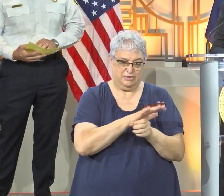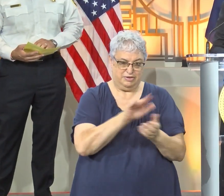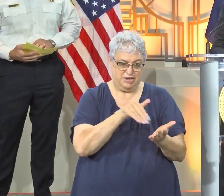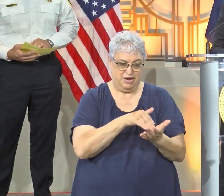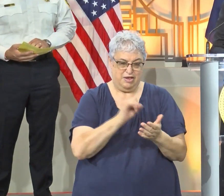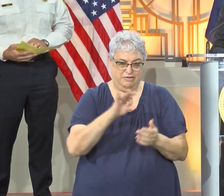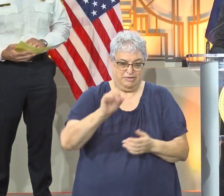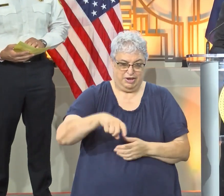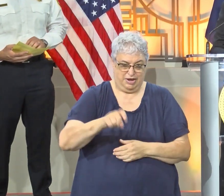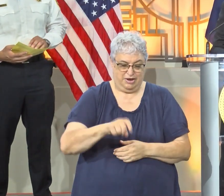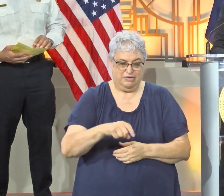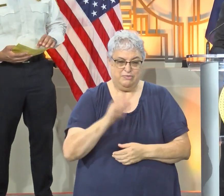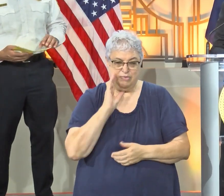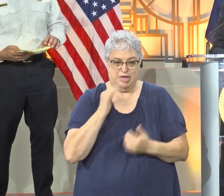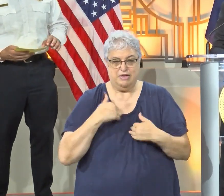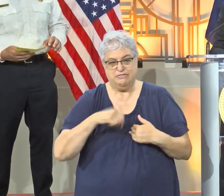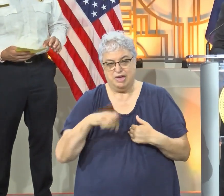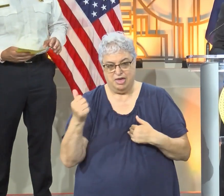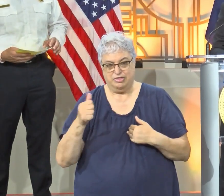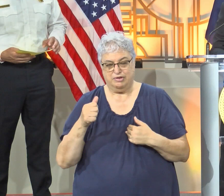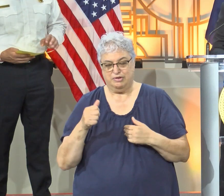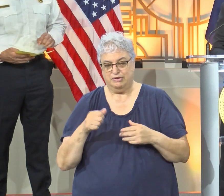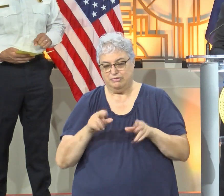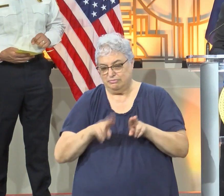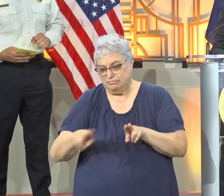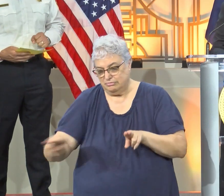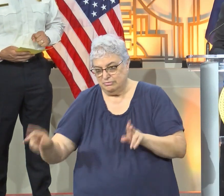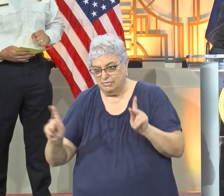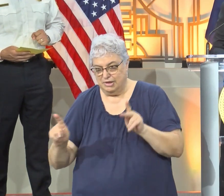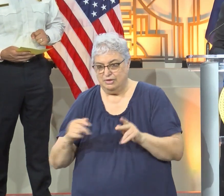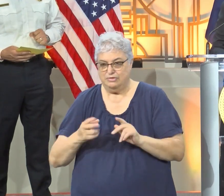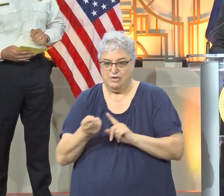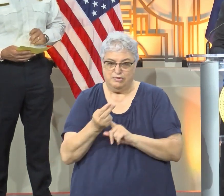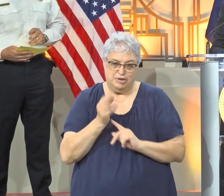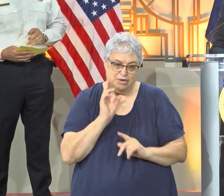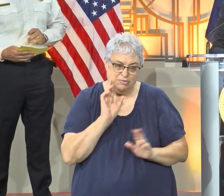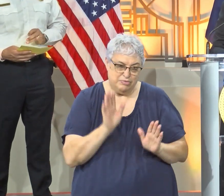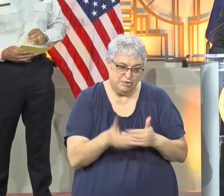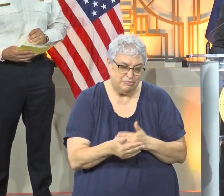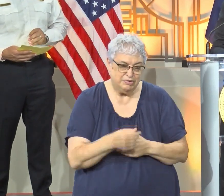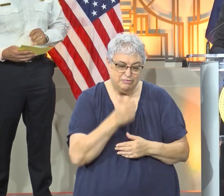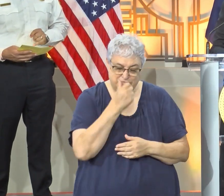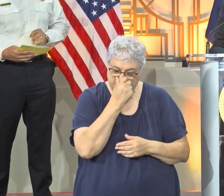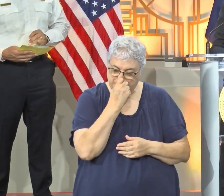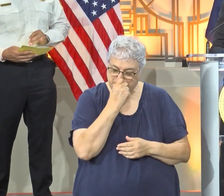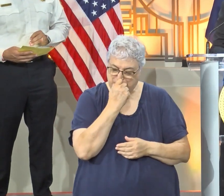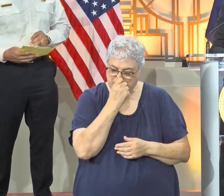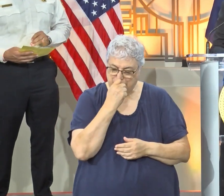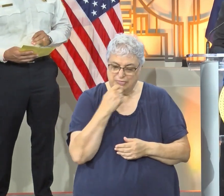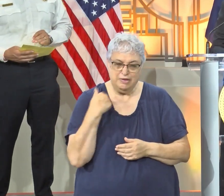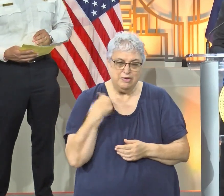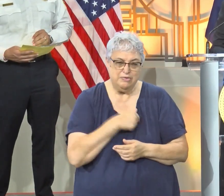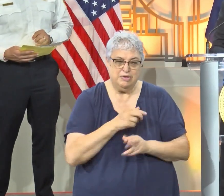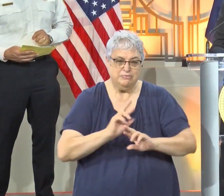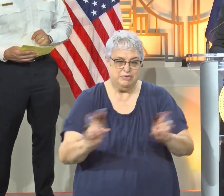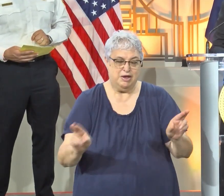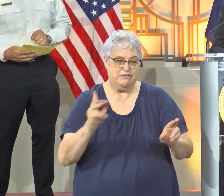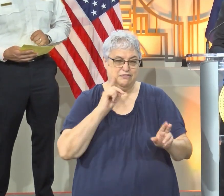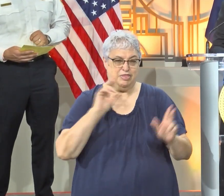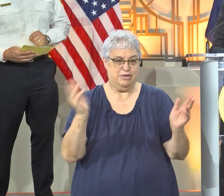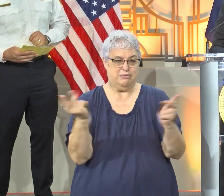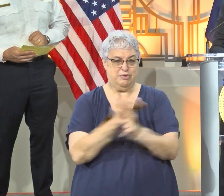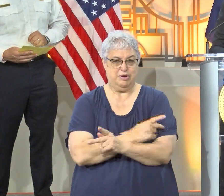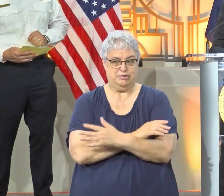if needed. There'll be additional shelters, the possibility of using hotel rooms. To the extent we need them, we are preparing for the